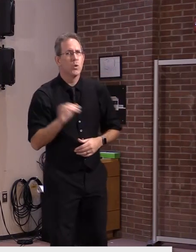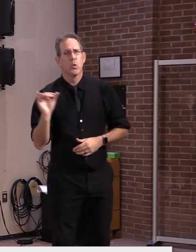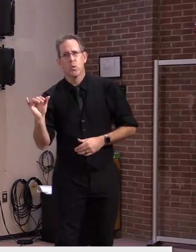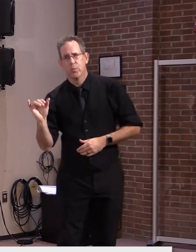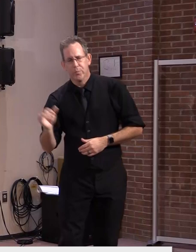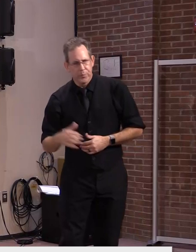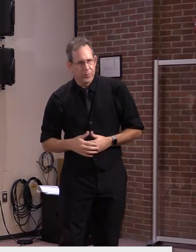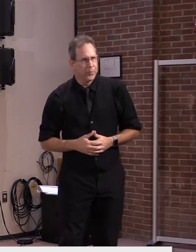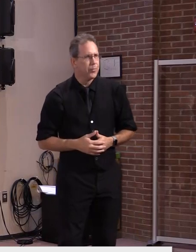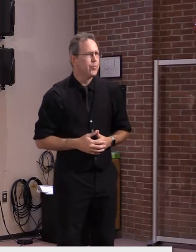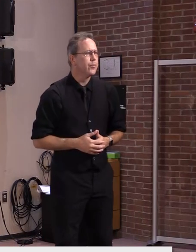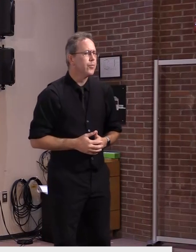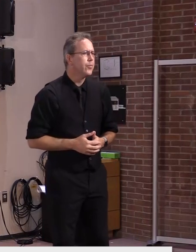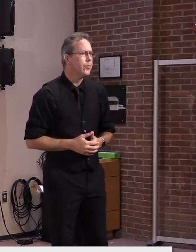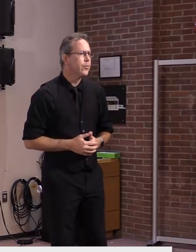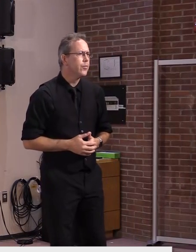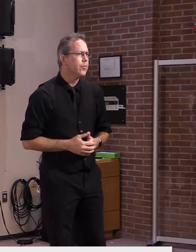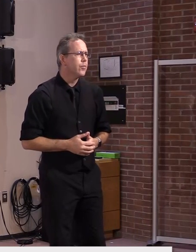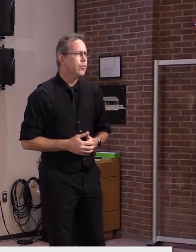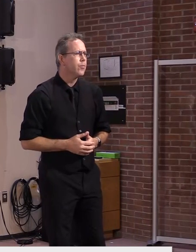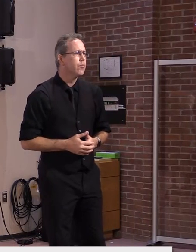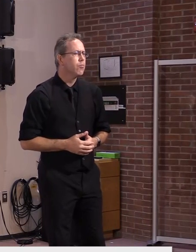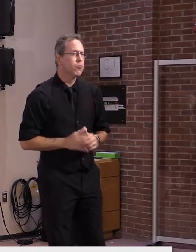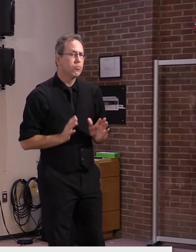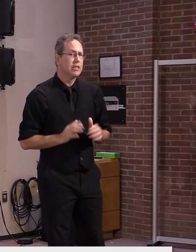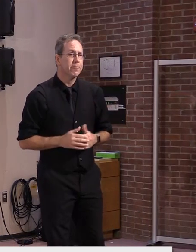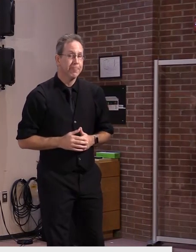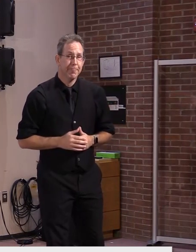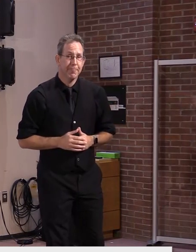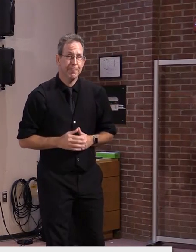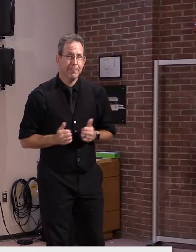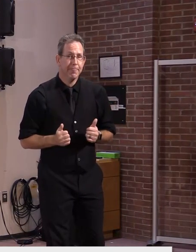Okay. That's all for me today. Thank you.